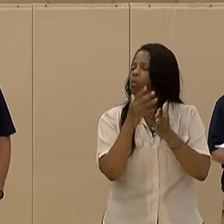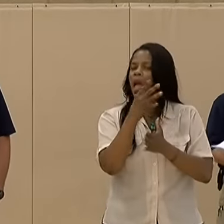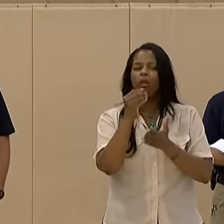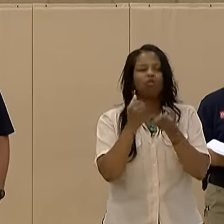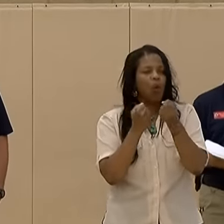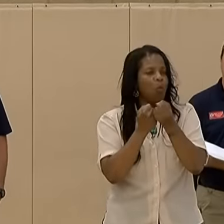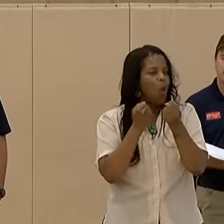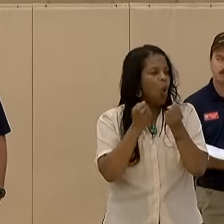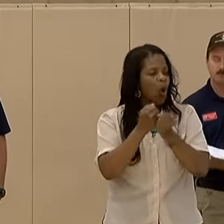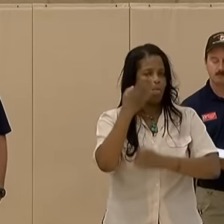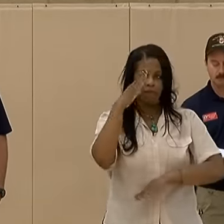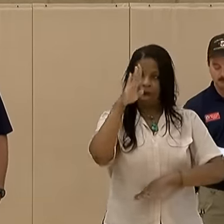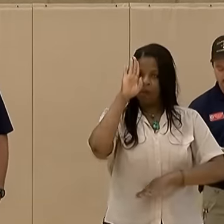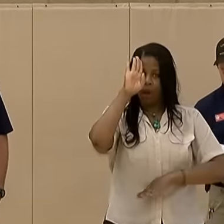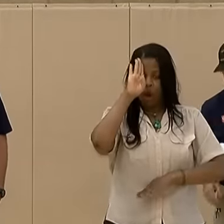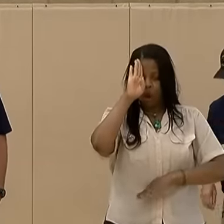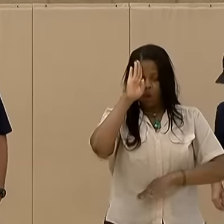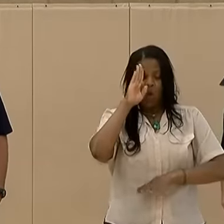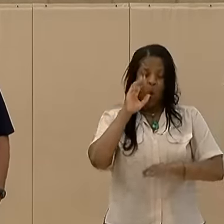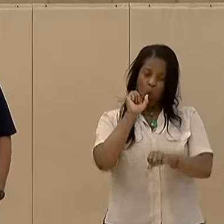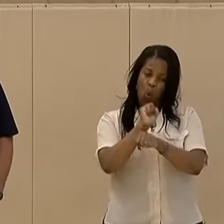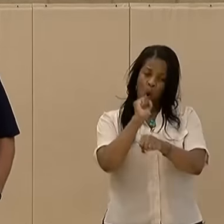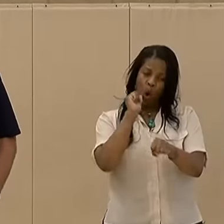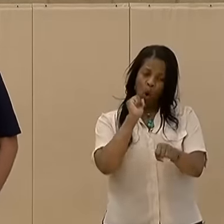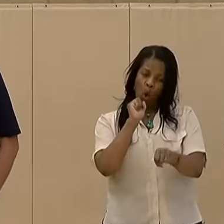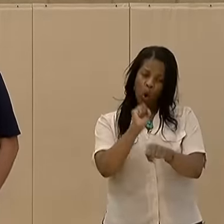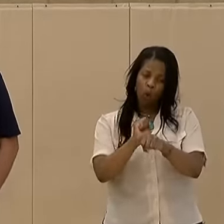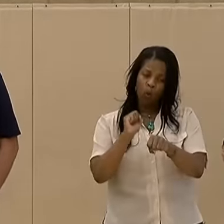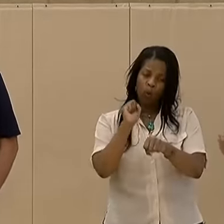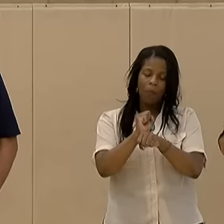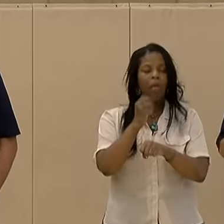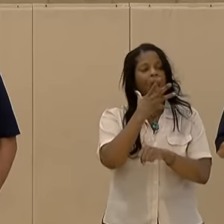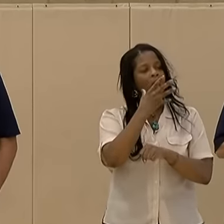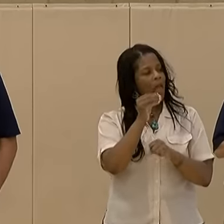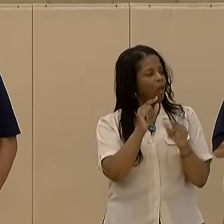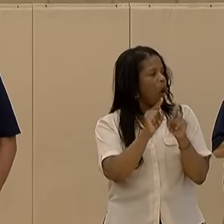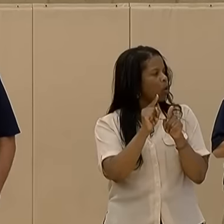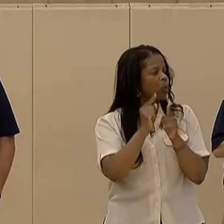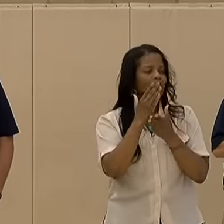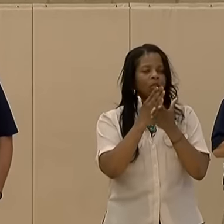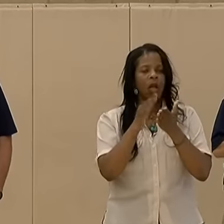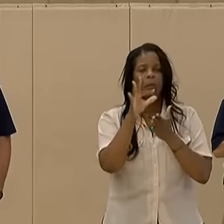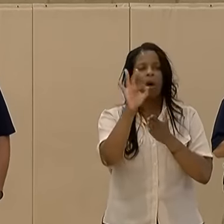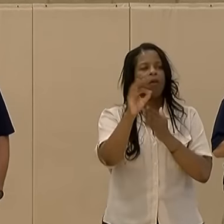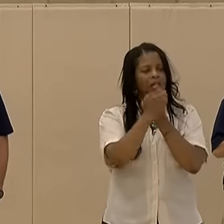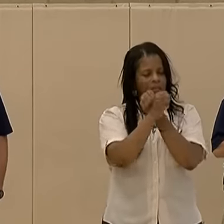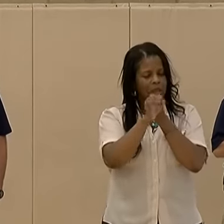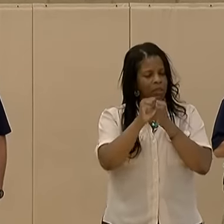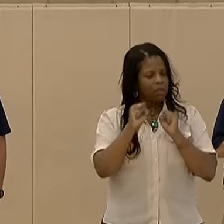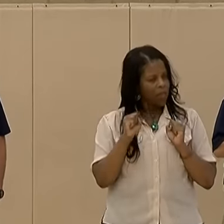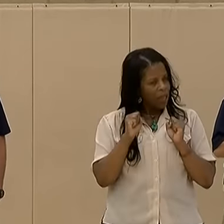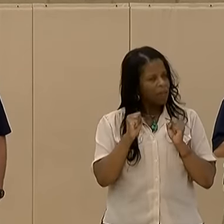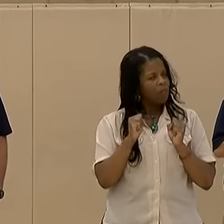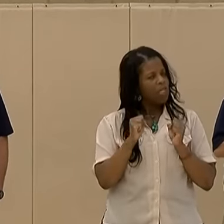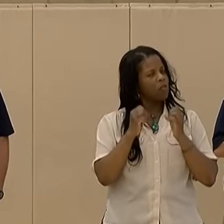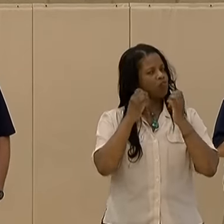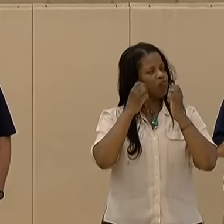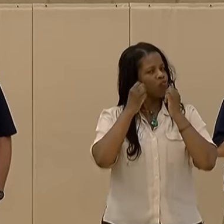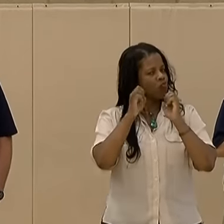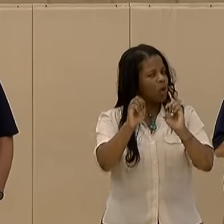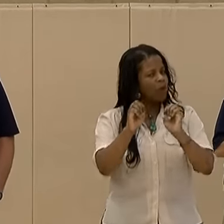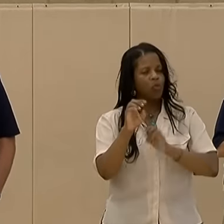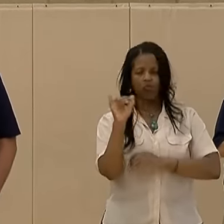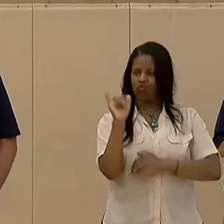both the firefighters on the ground, as well as some of the safety-related efforts that are put forth in the